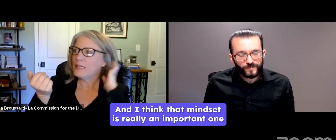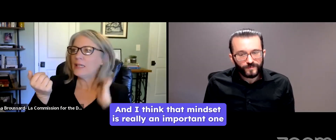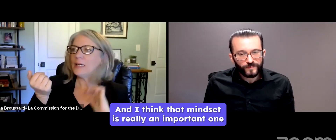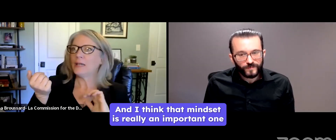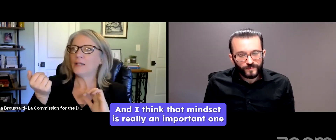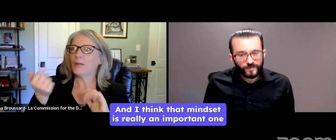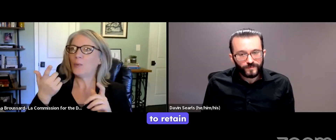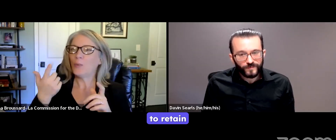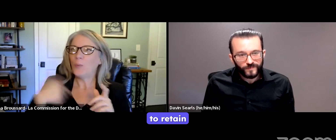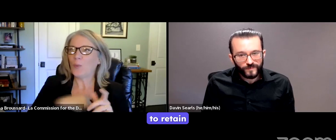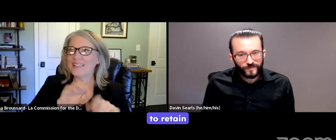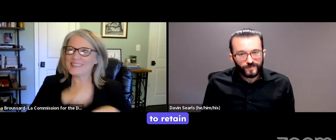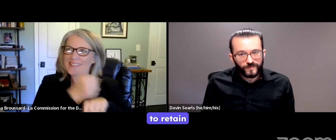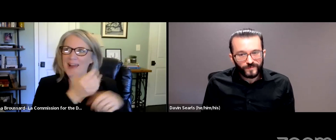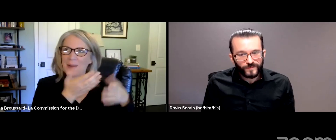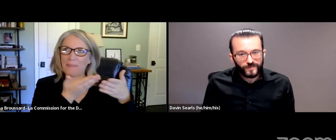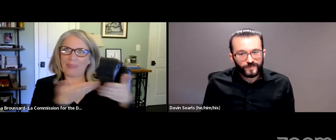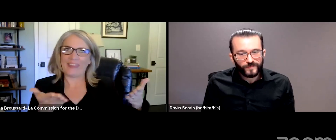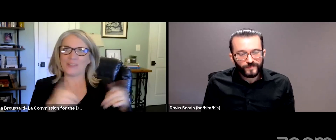an important one to retain,